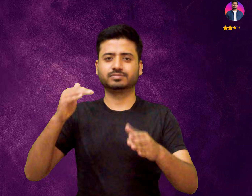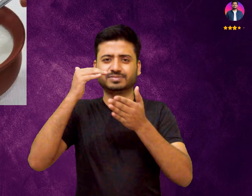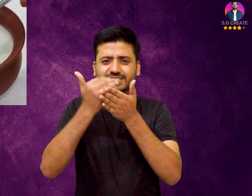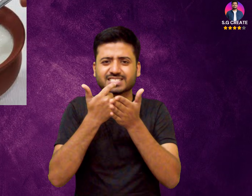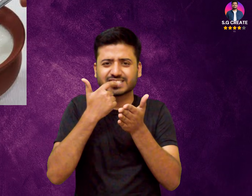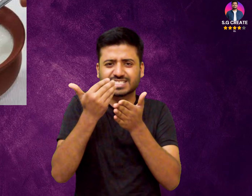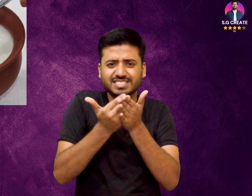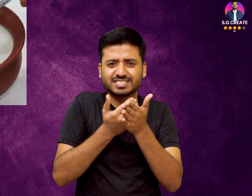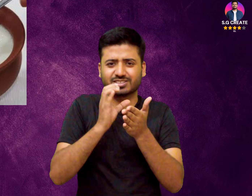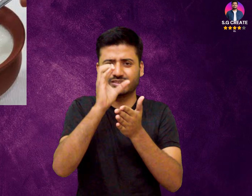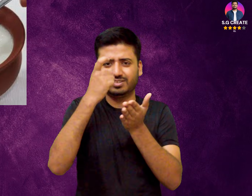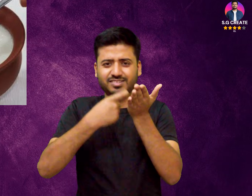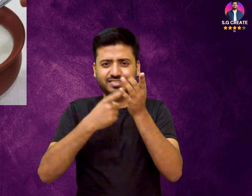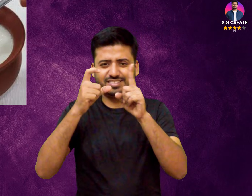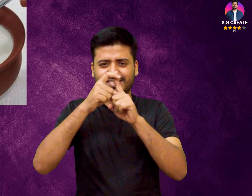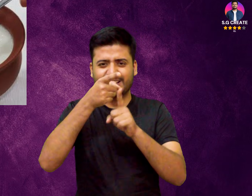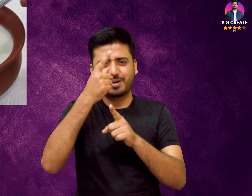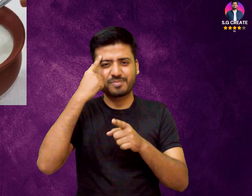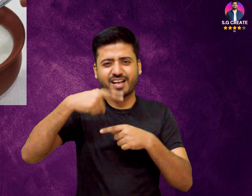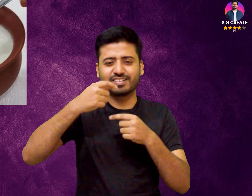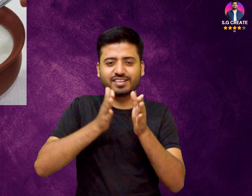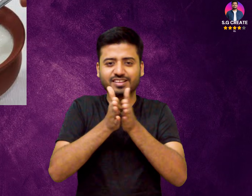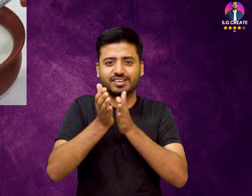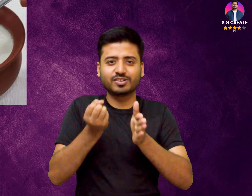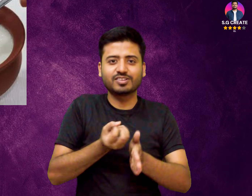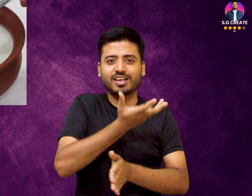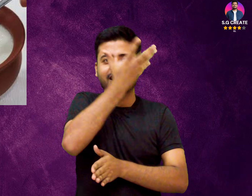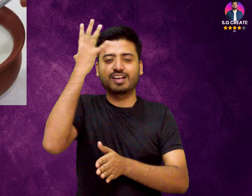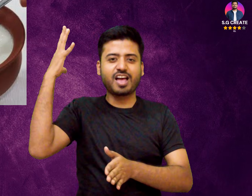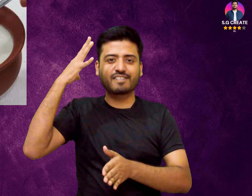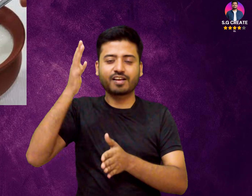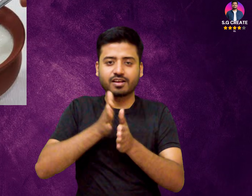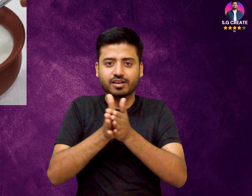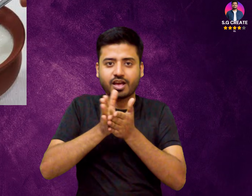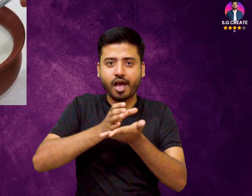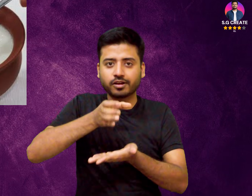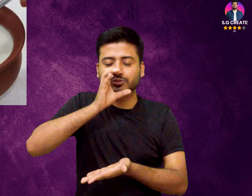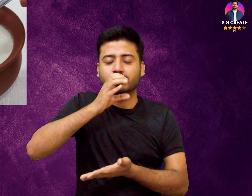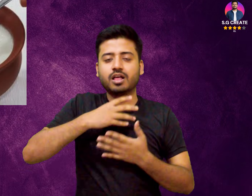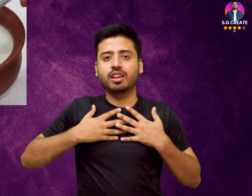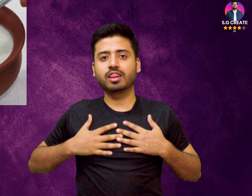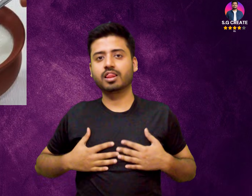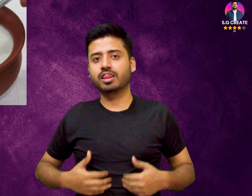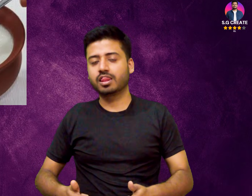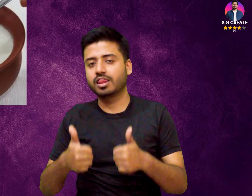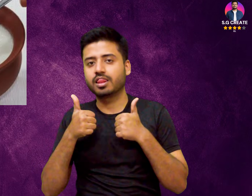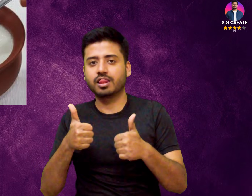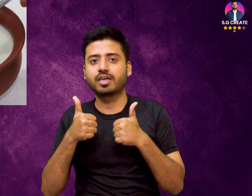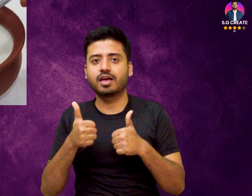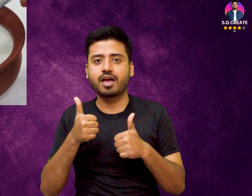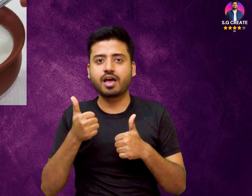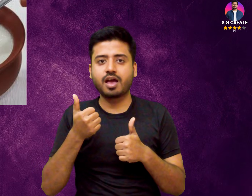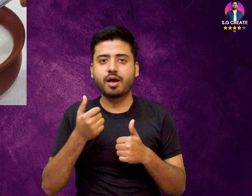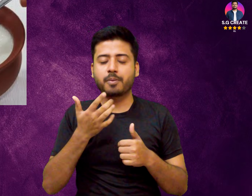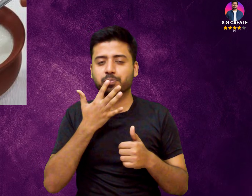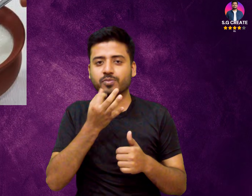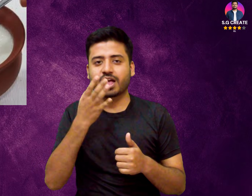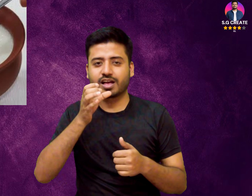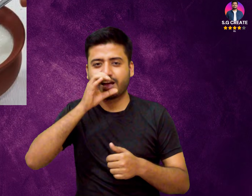Eating grapes with curd, yogurt, is generally safe in modern science, but it is considered an incompatible food combination in Ayurveda that